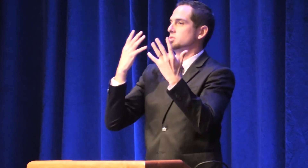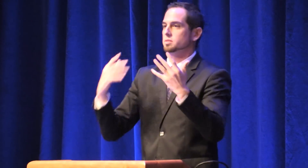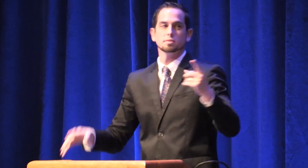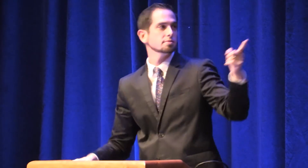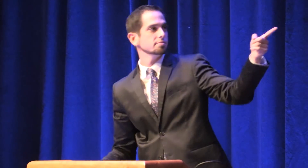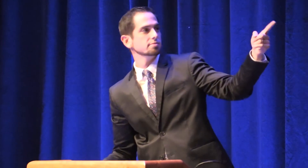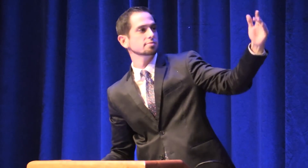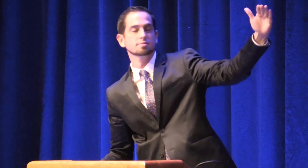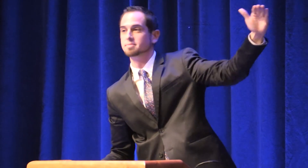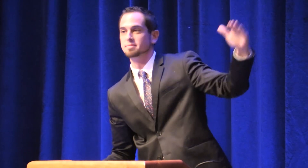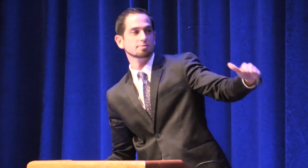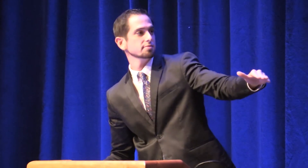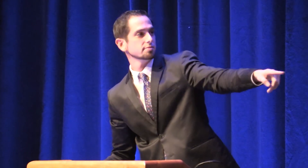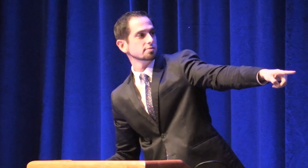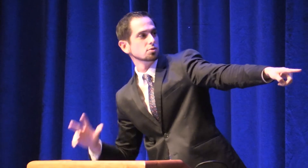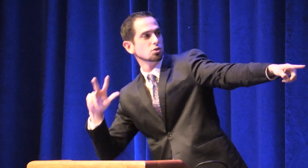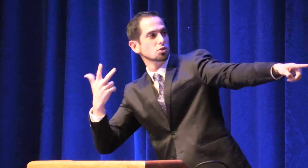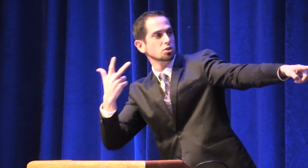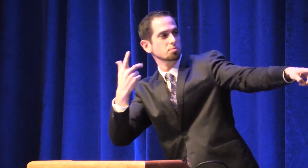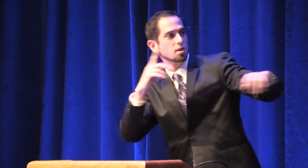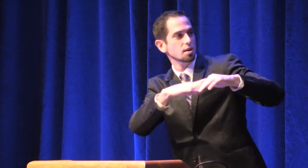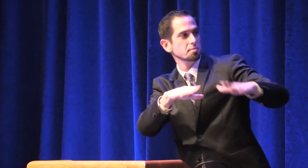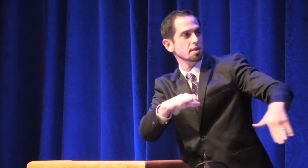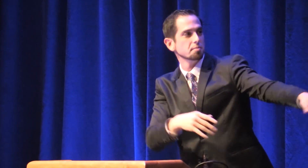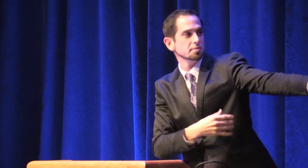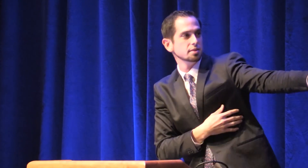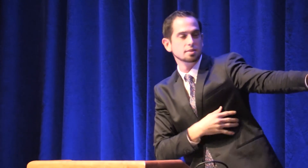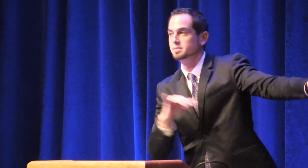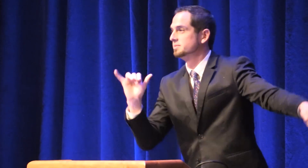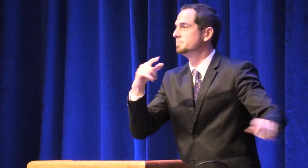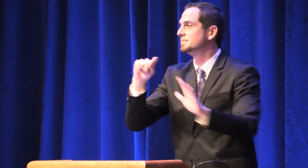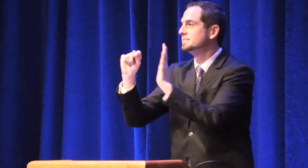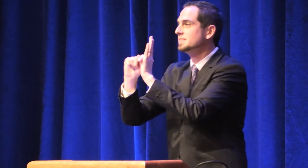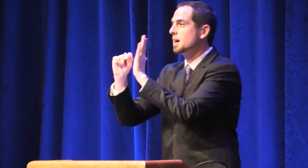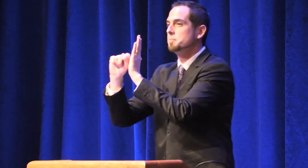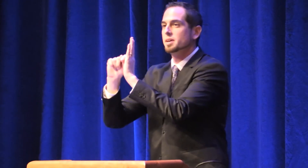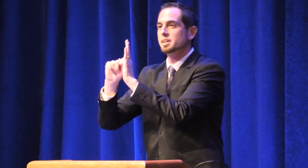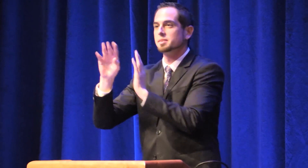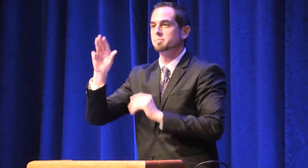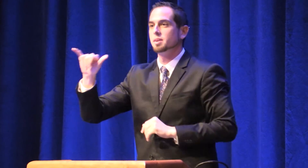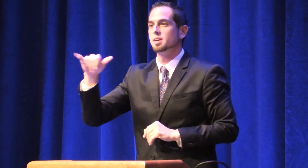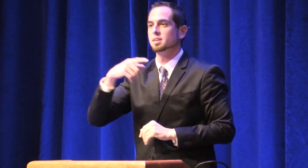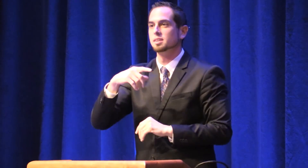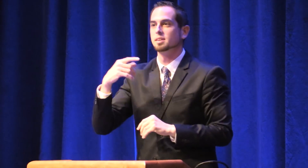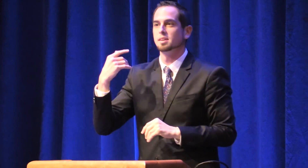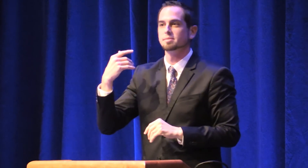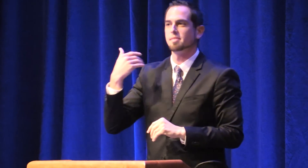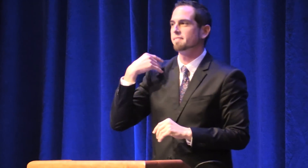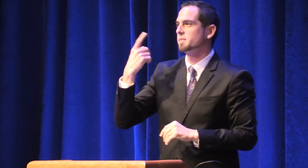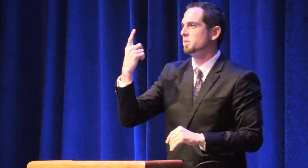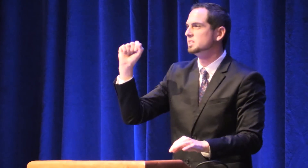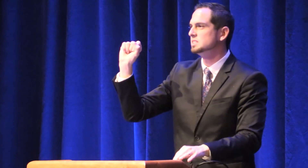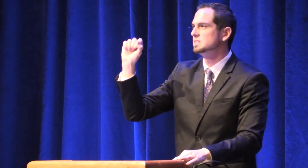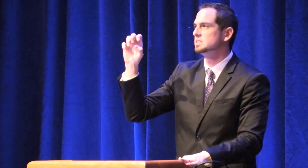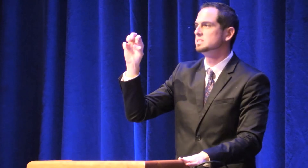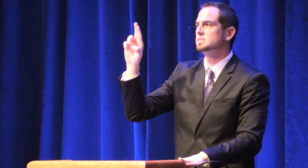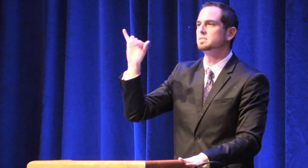more recognition. Other counties and entities are realizing they don't want that to happen to